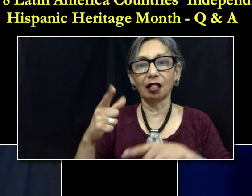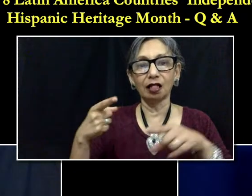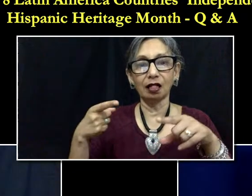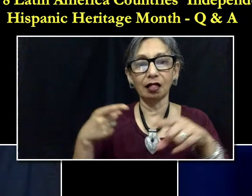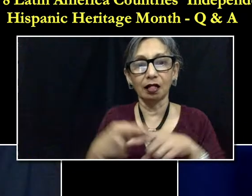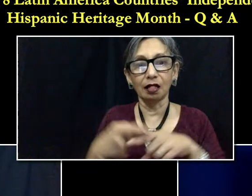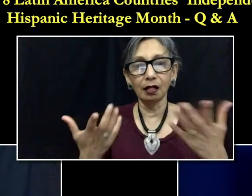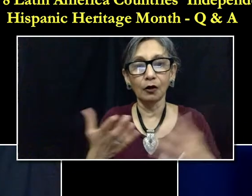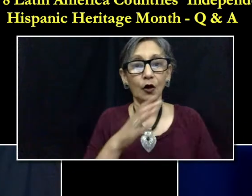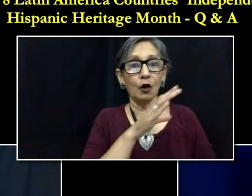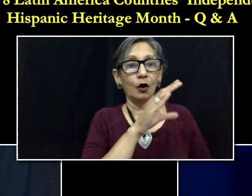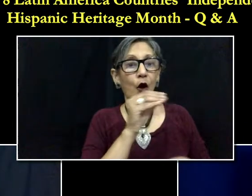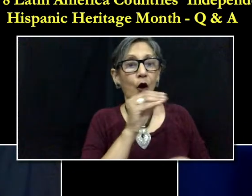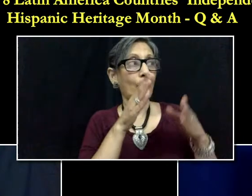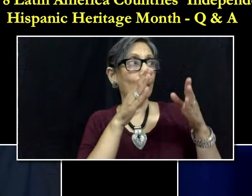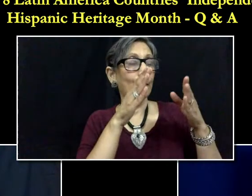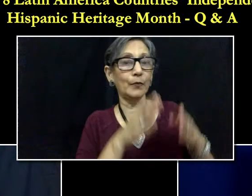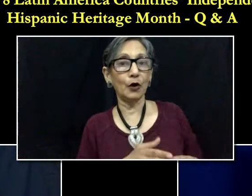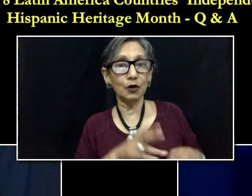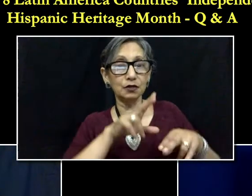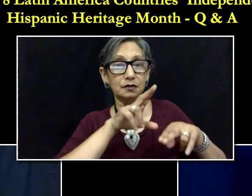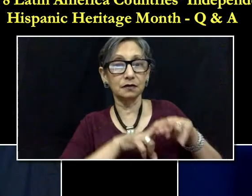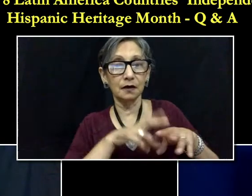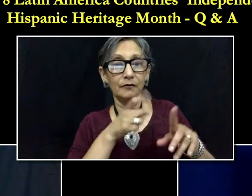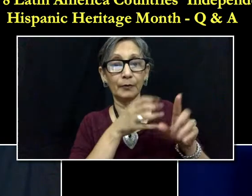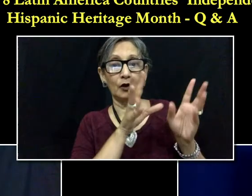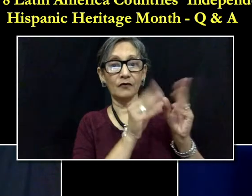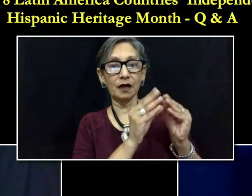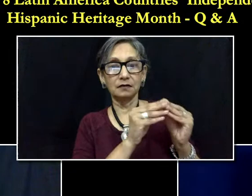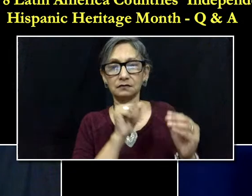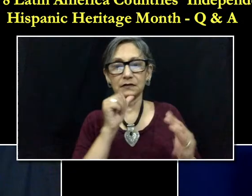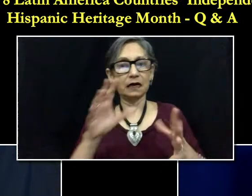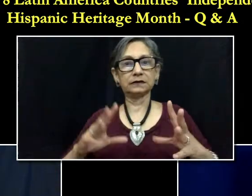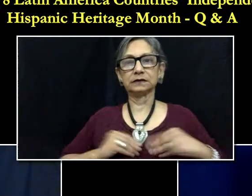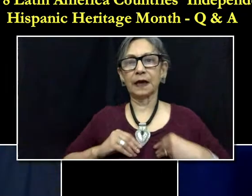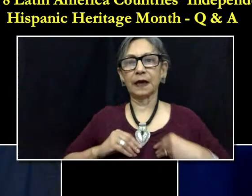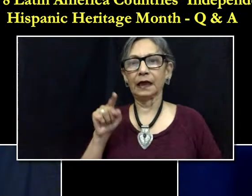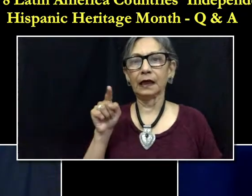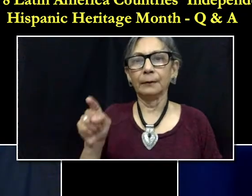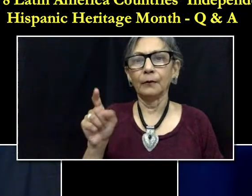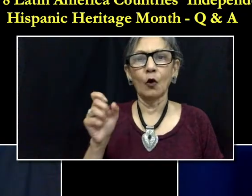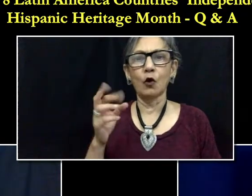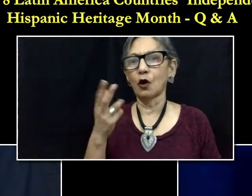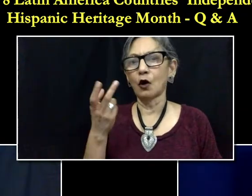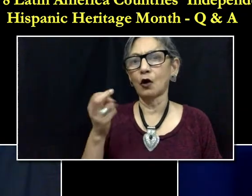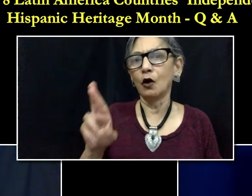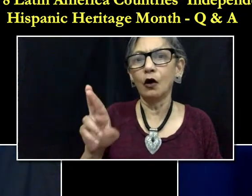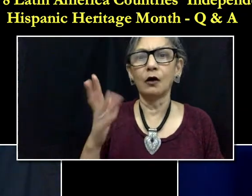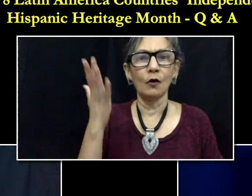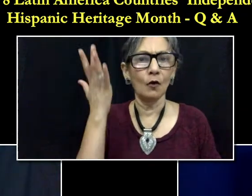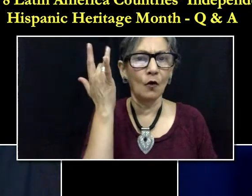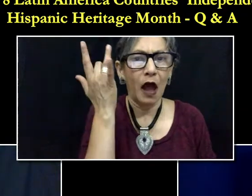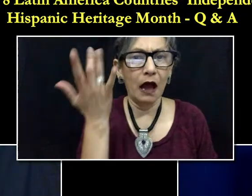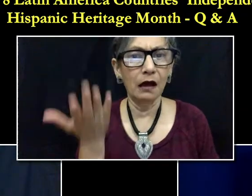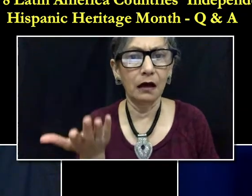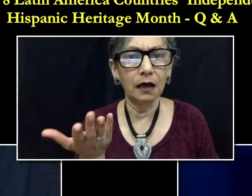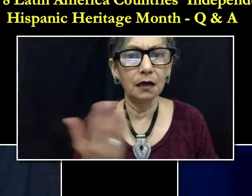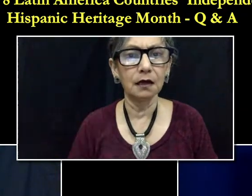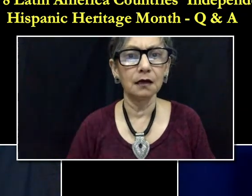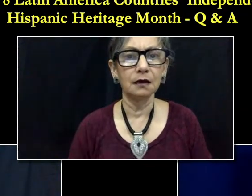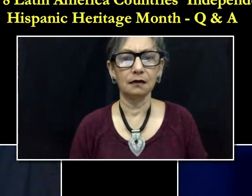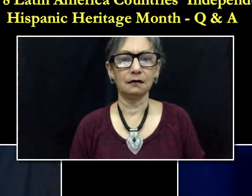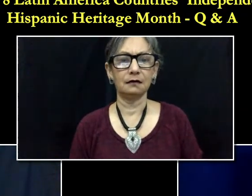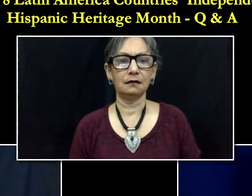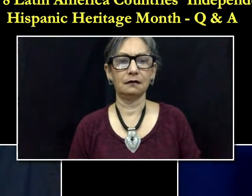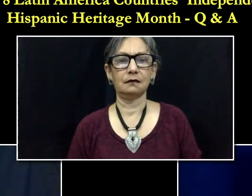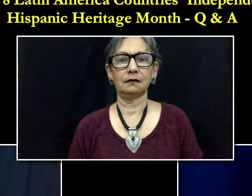their parents are biracial. Now, does the co-chairperson at the conference does not accept them